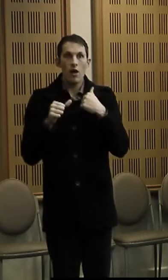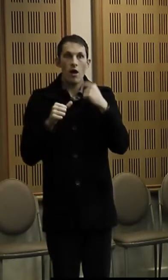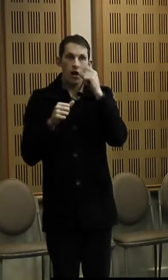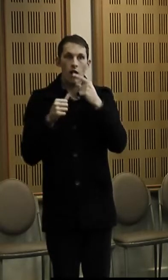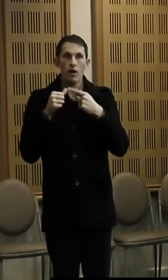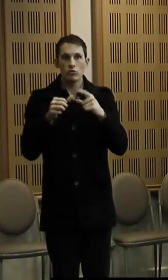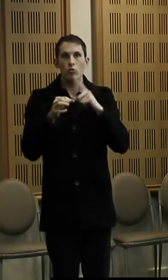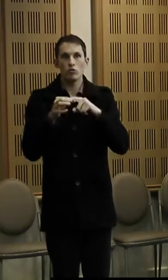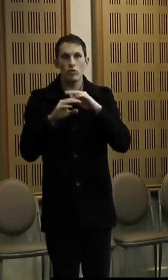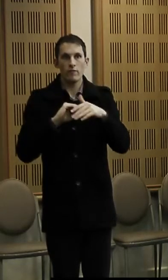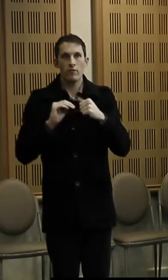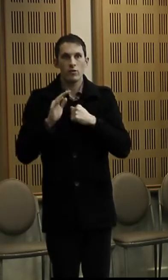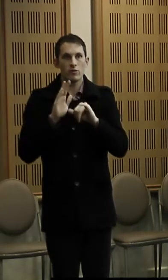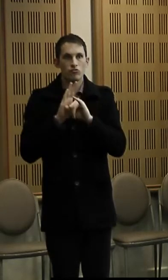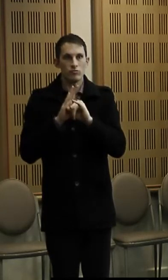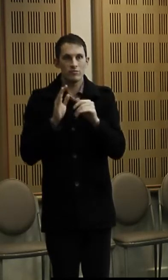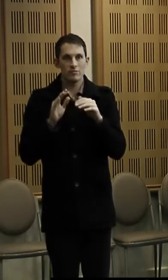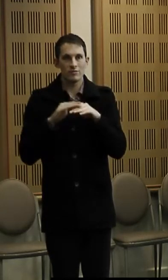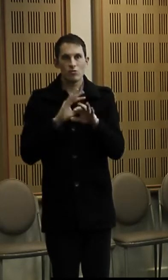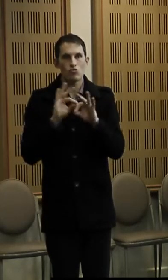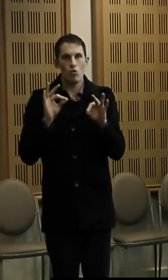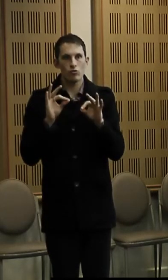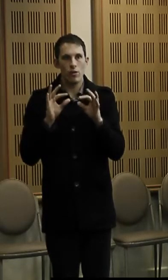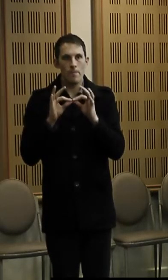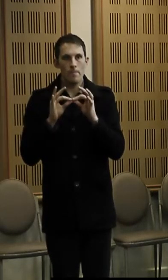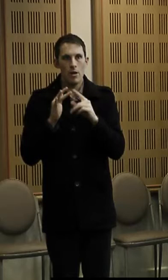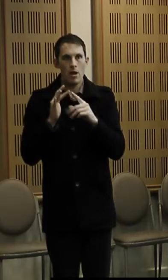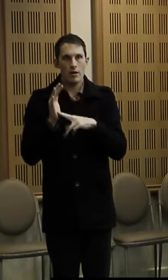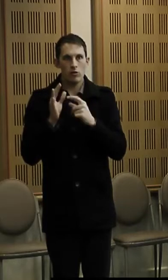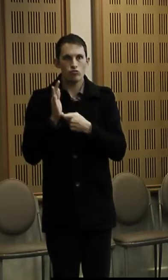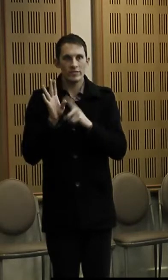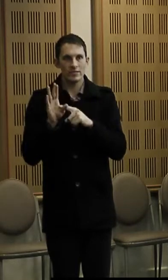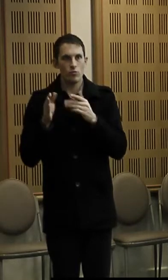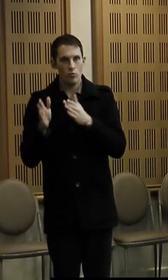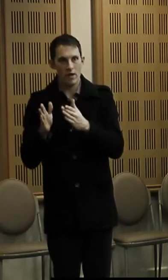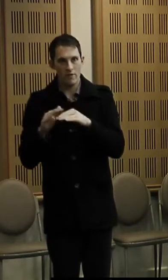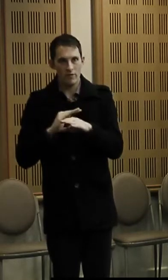in a non-binary sense around gender and actually explore